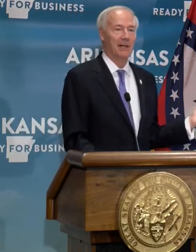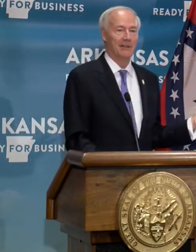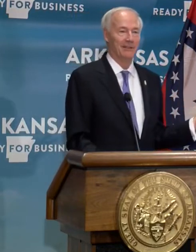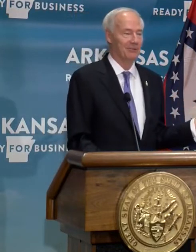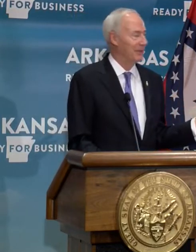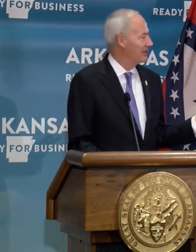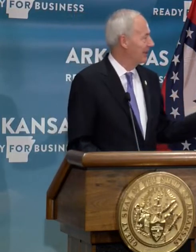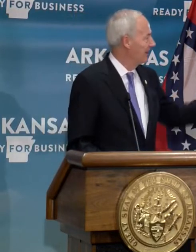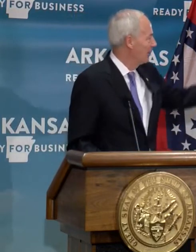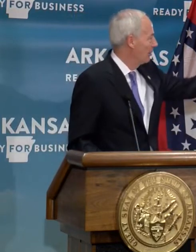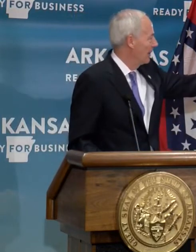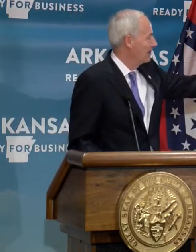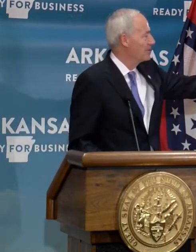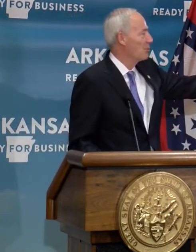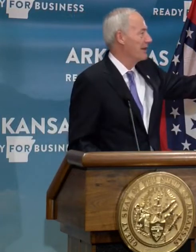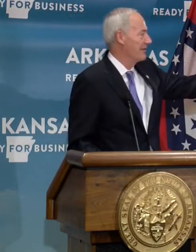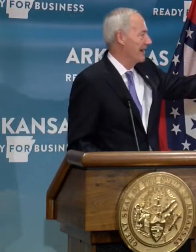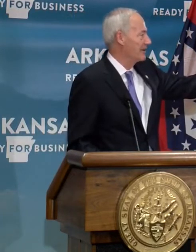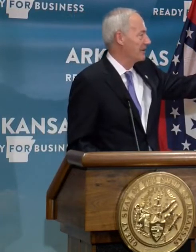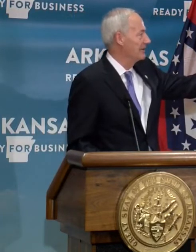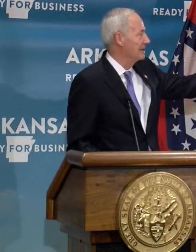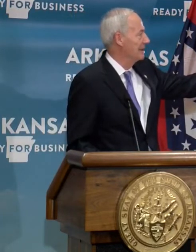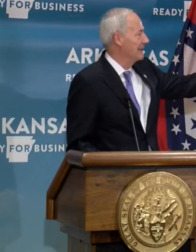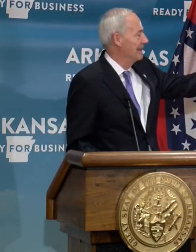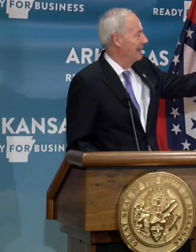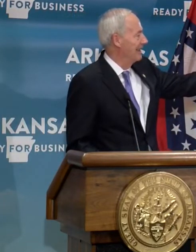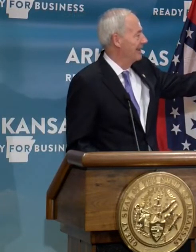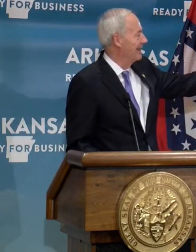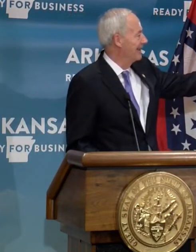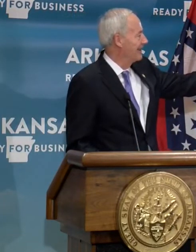ended the month. We set a goal, 120,000